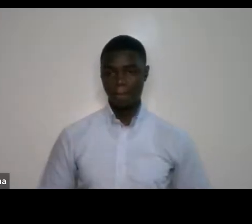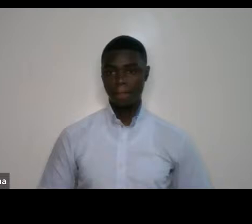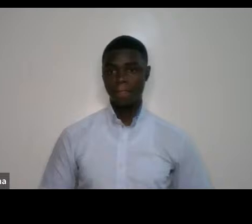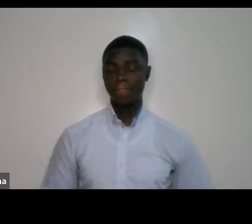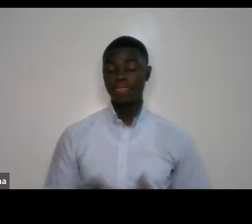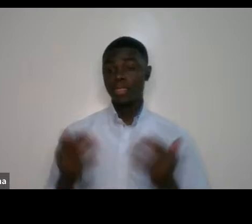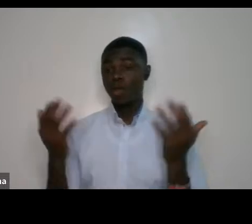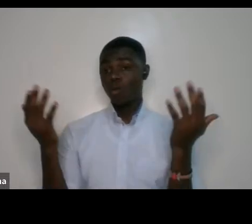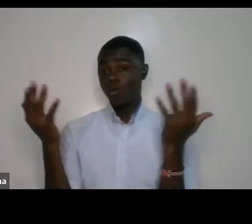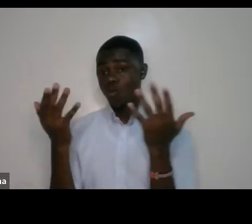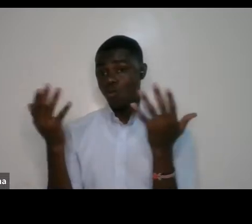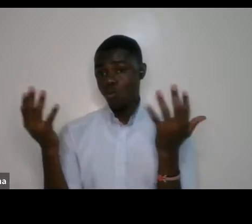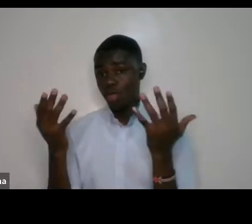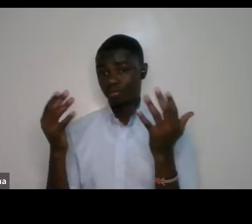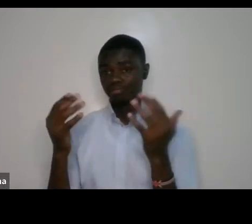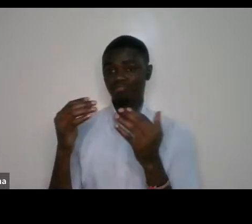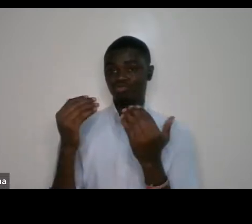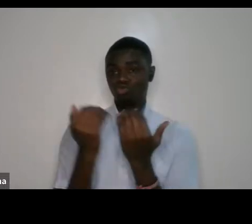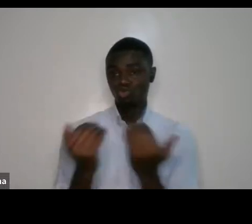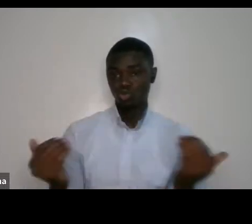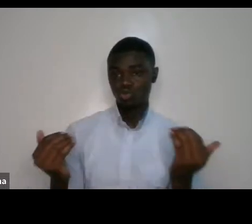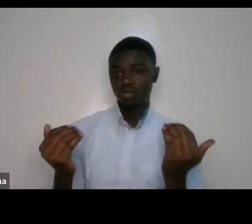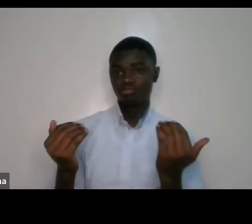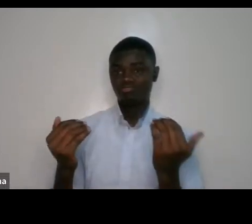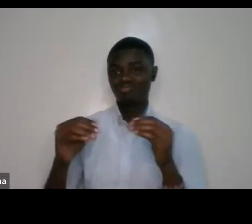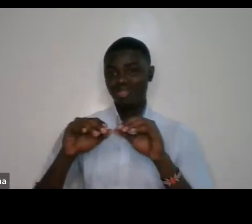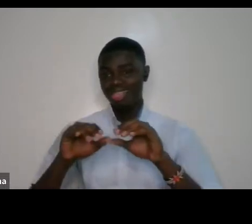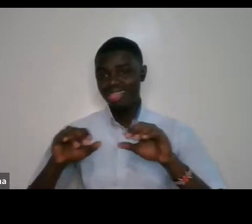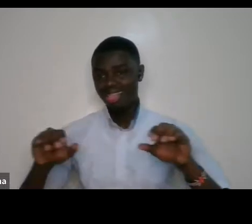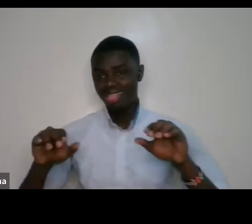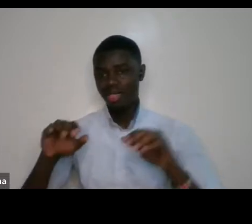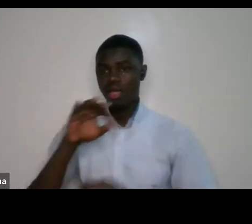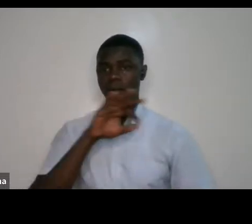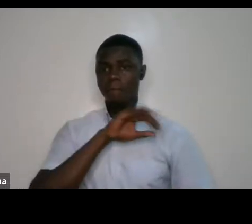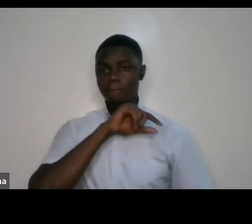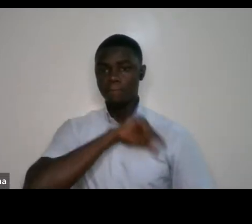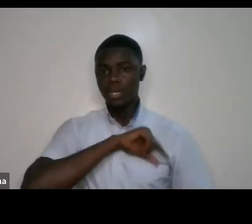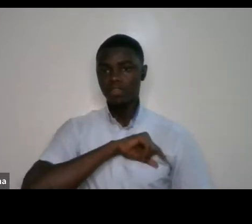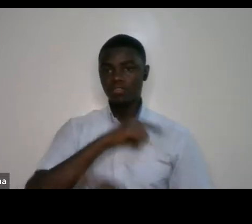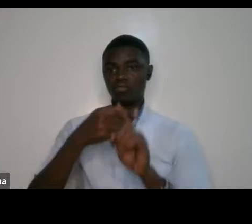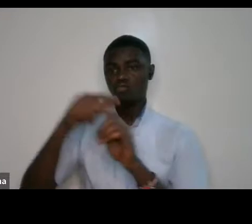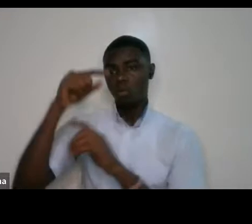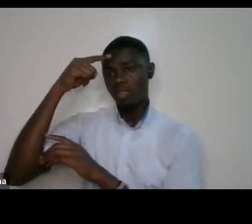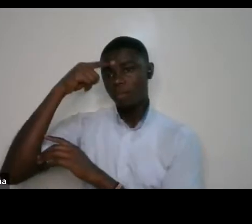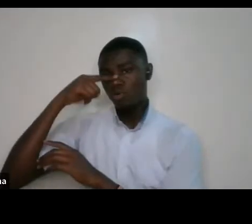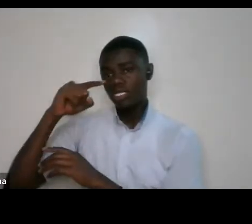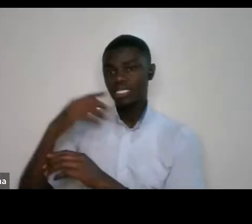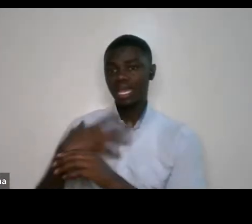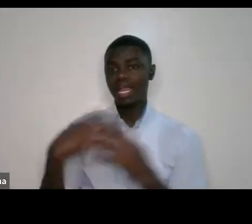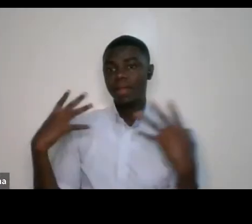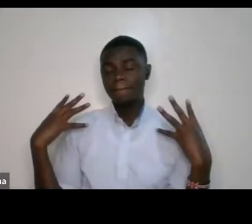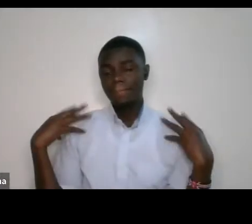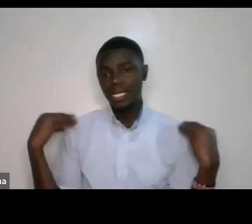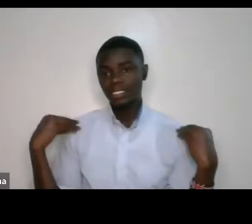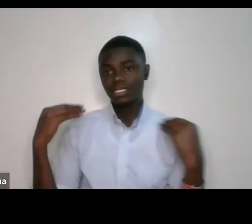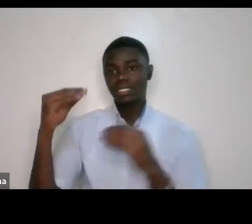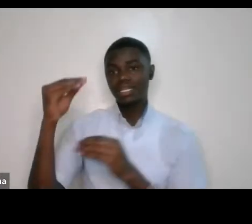where children benefit from the policies and practices in education system.